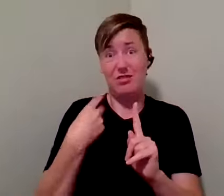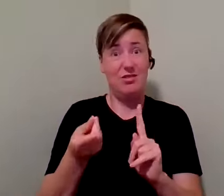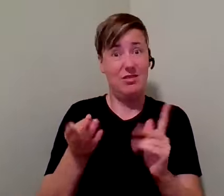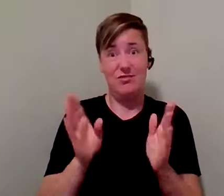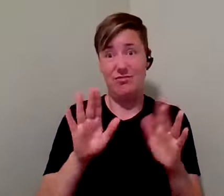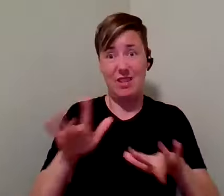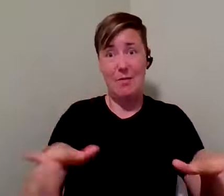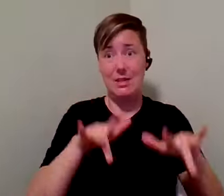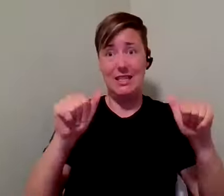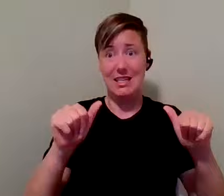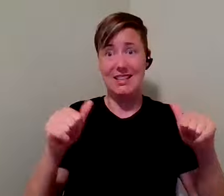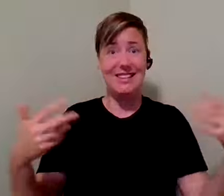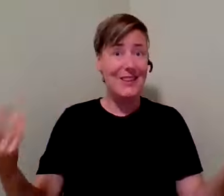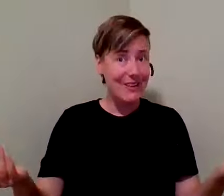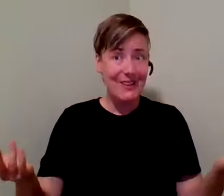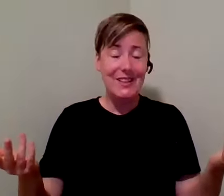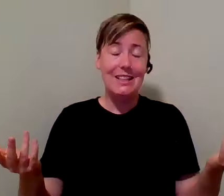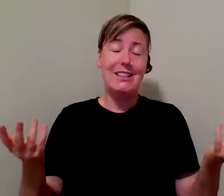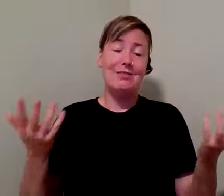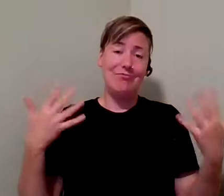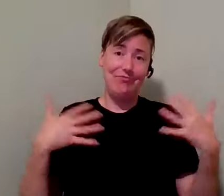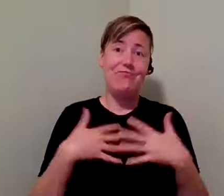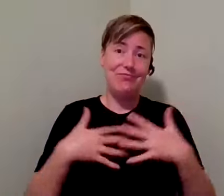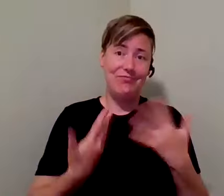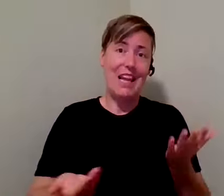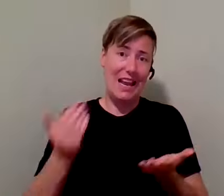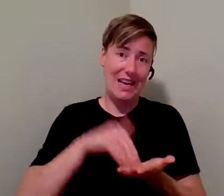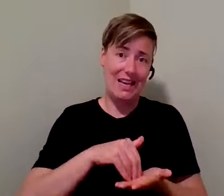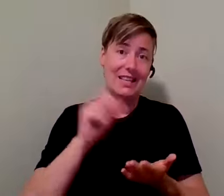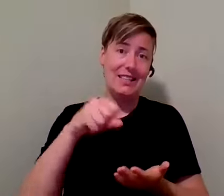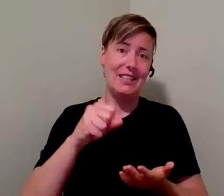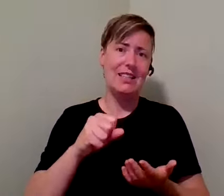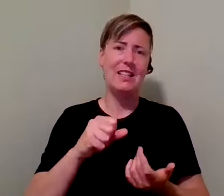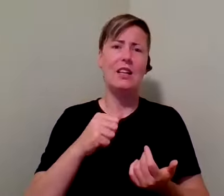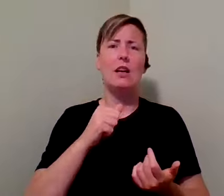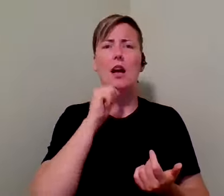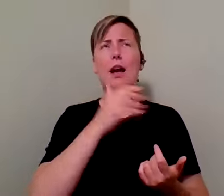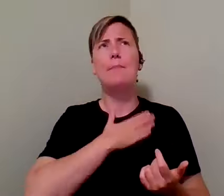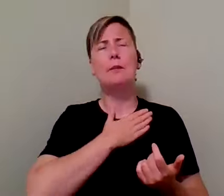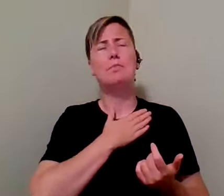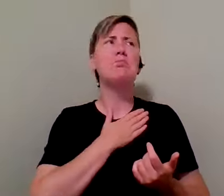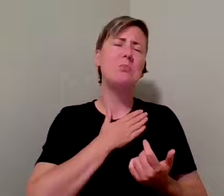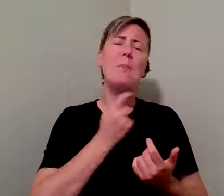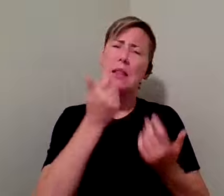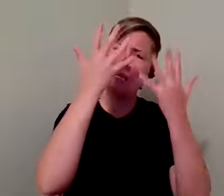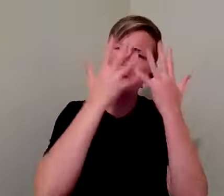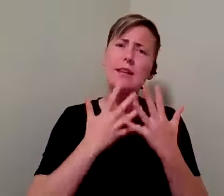again. Yes, you know. Um, Am I unhappy? I'm not miserable, but yeah, I'm a little sad that, but thanks to Zoom